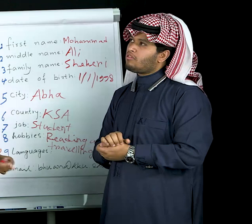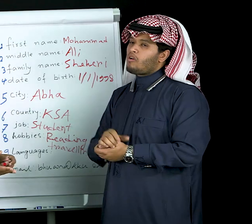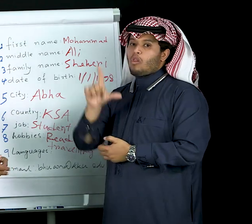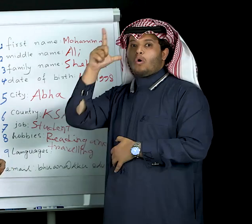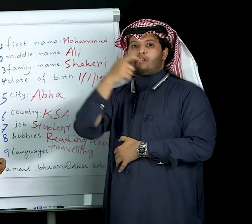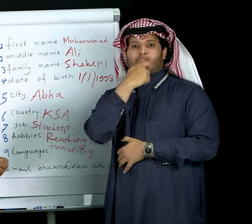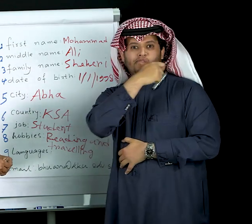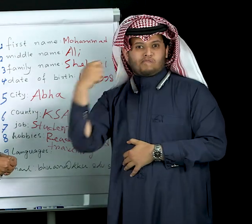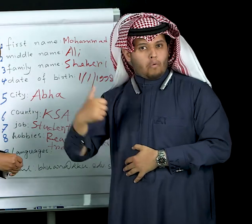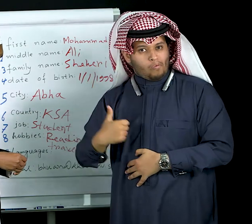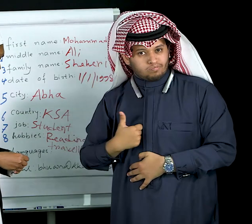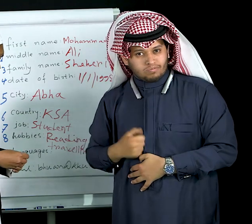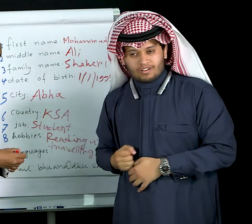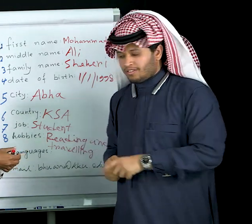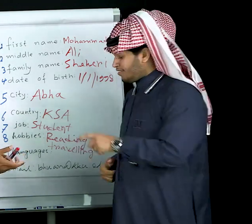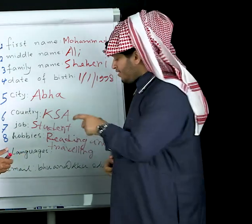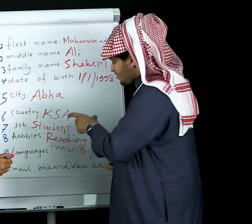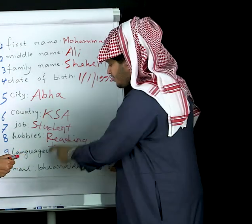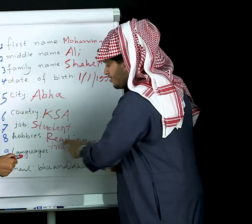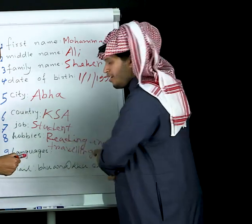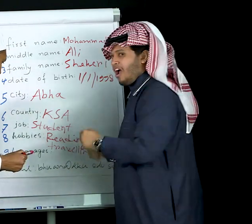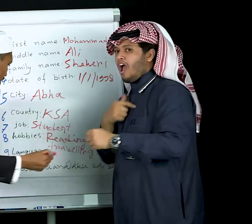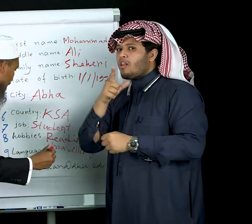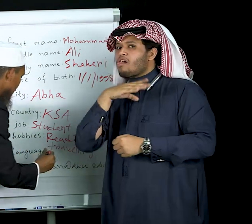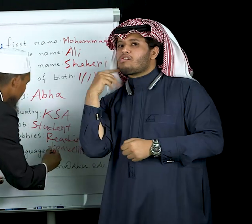citizen of Saudi Arabia, maybe you speak